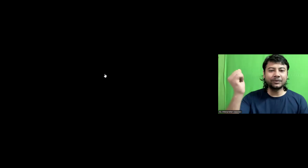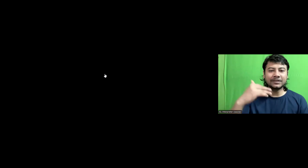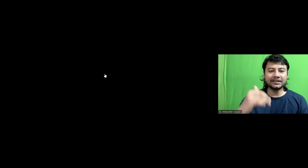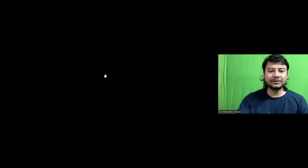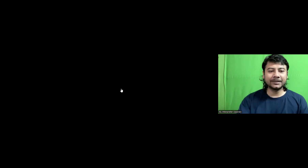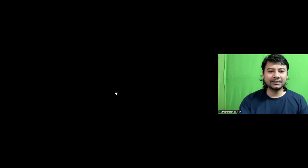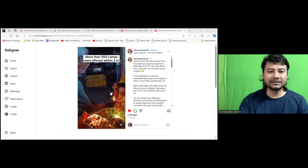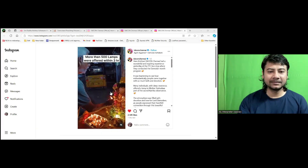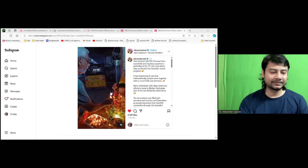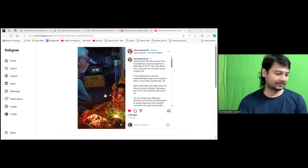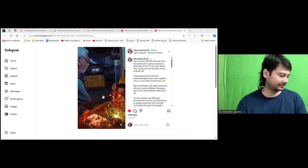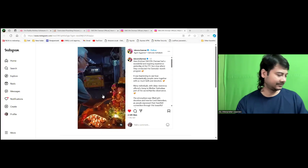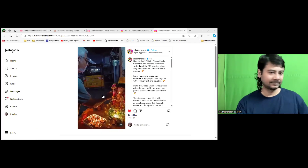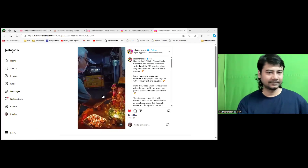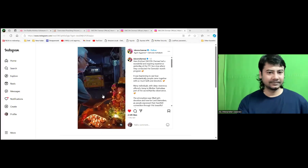Mataji, do you want to send it to me?